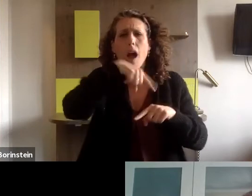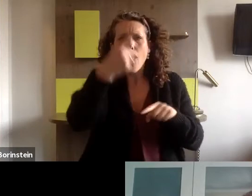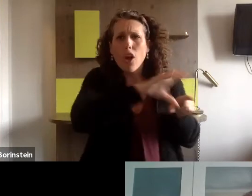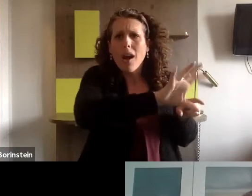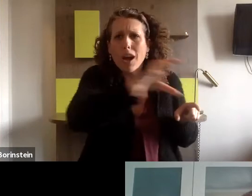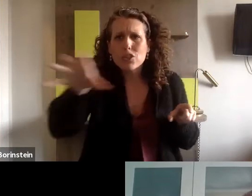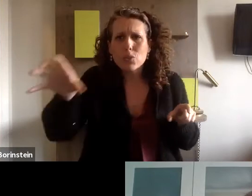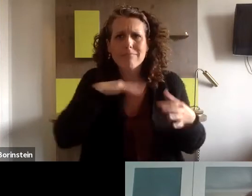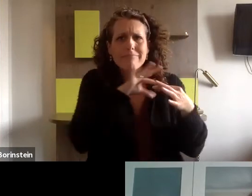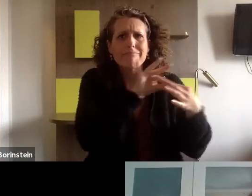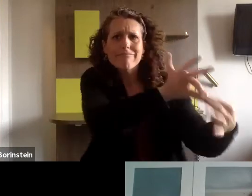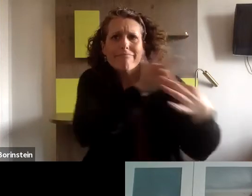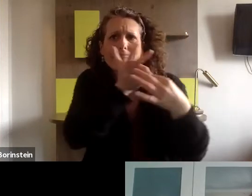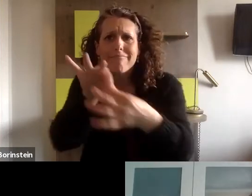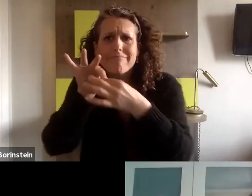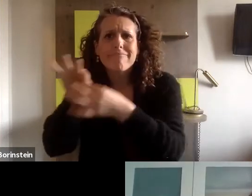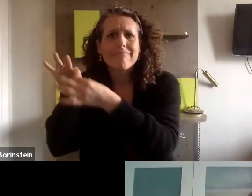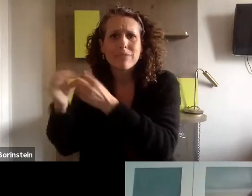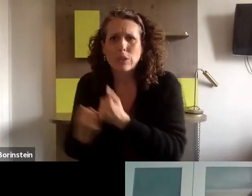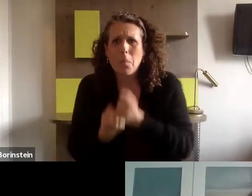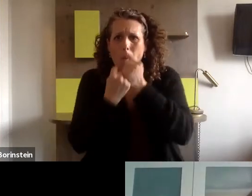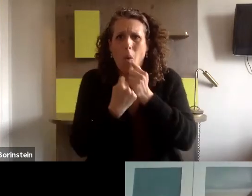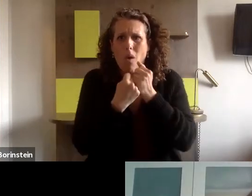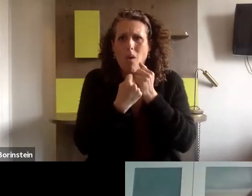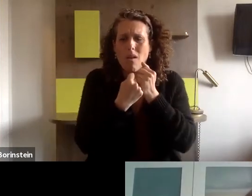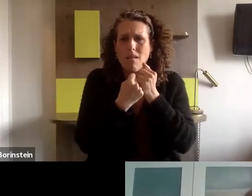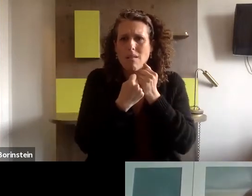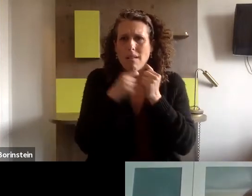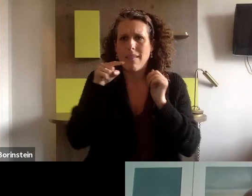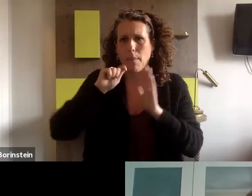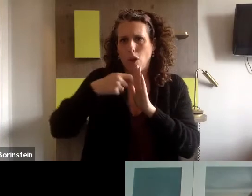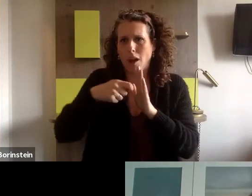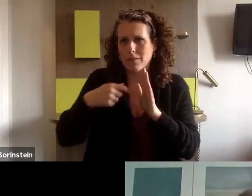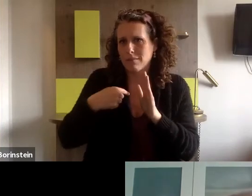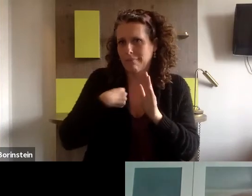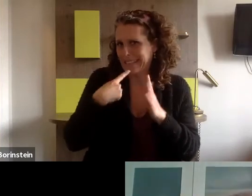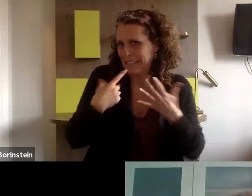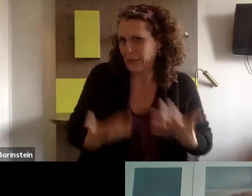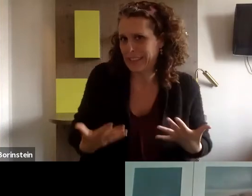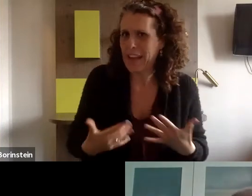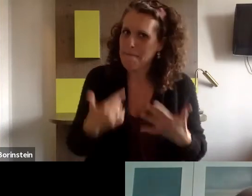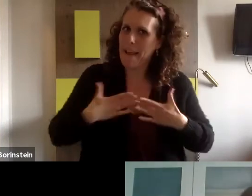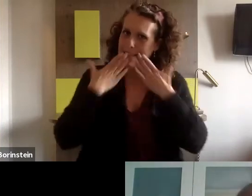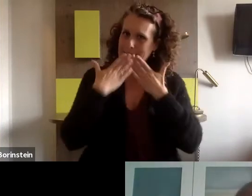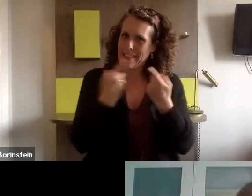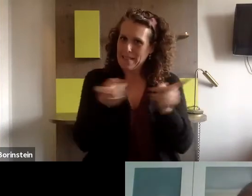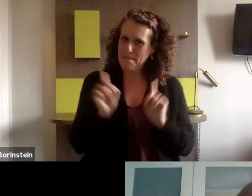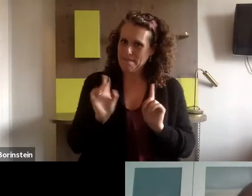or contributed to those projects I talked about. Yeah, I would like to thank.